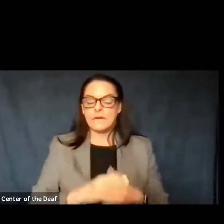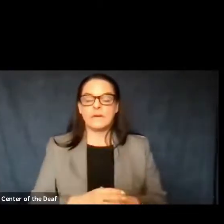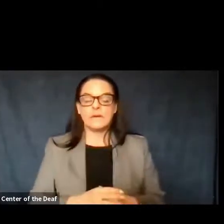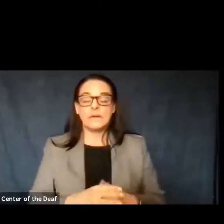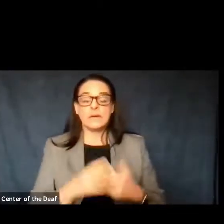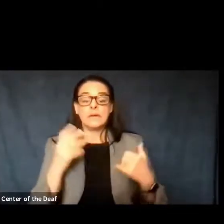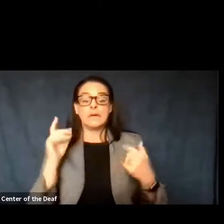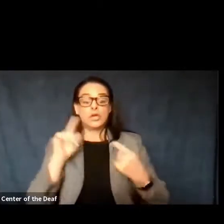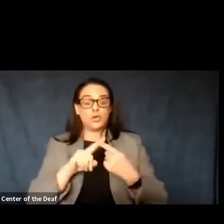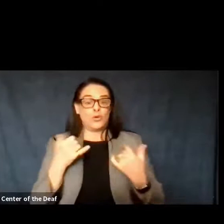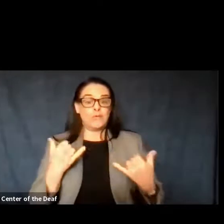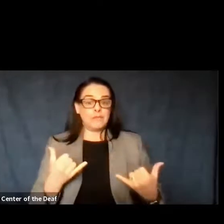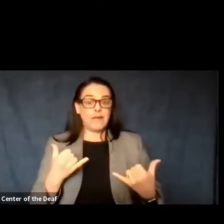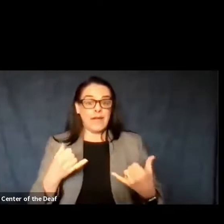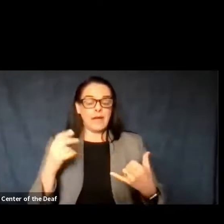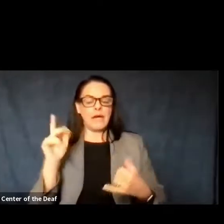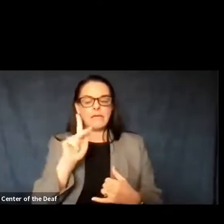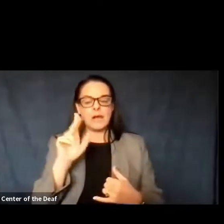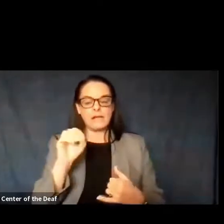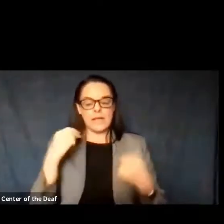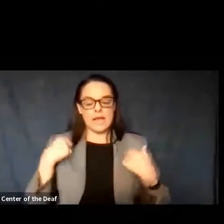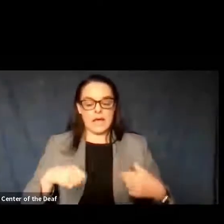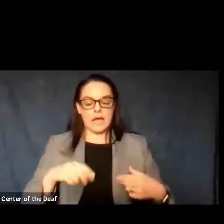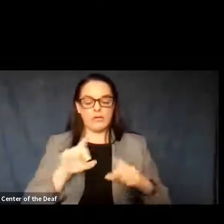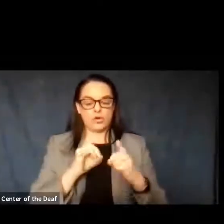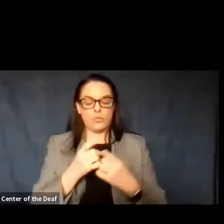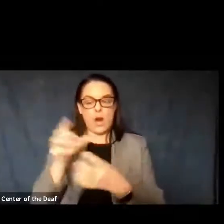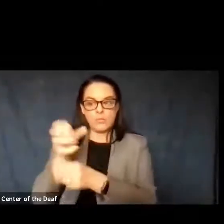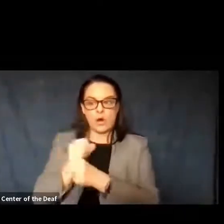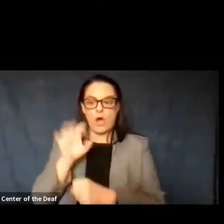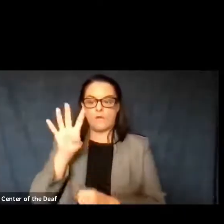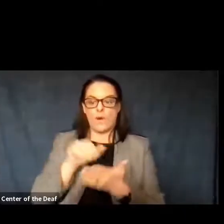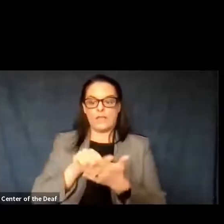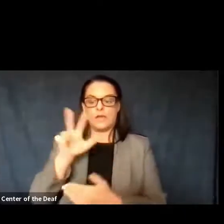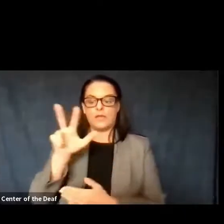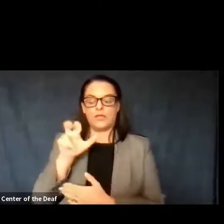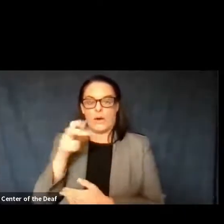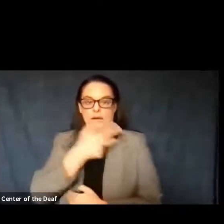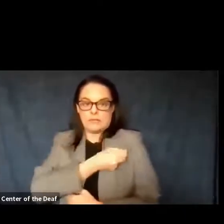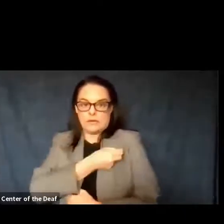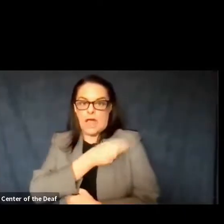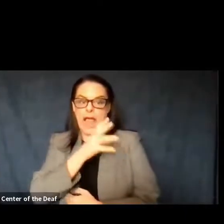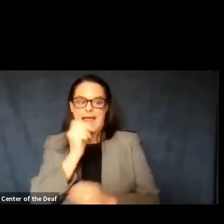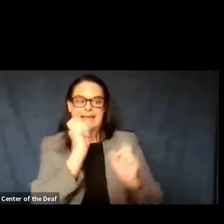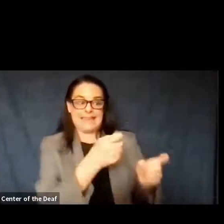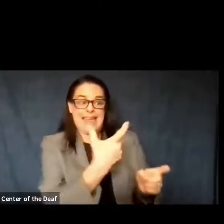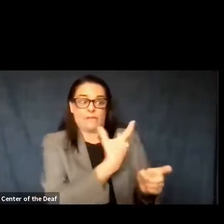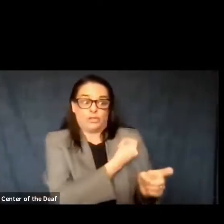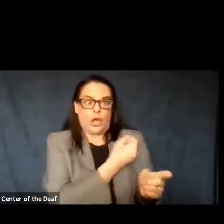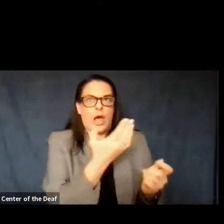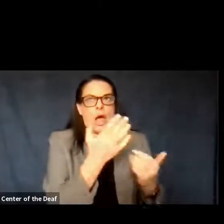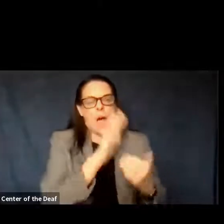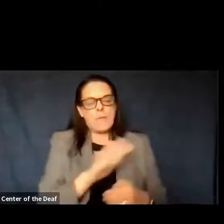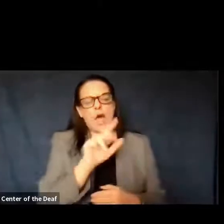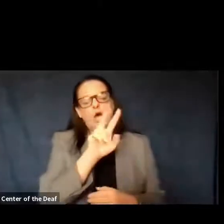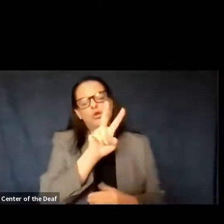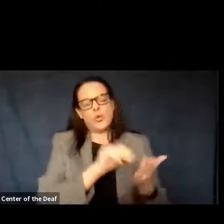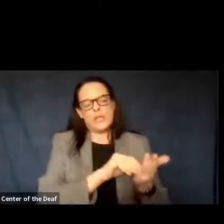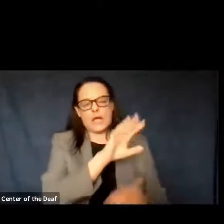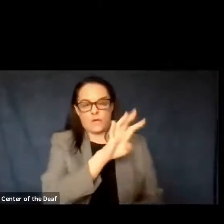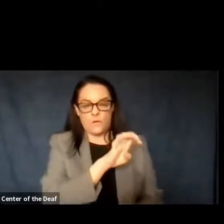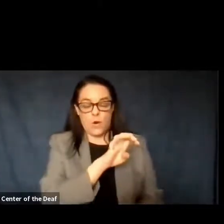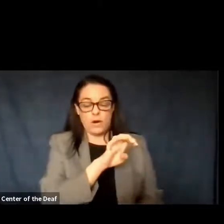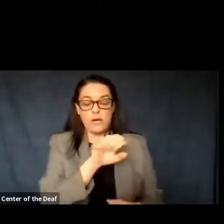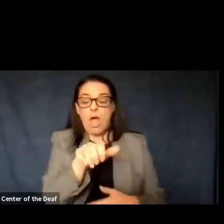Today, Knox County Health Department has received 4,300 doses and has administered approximately 2,400 doses, with the rest